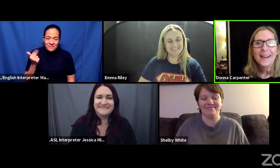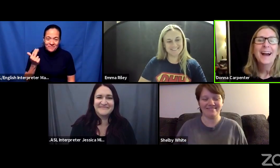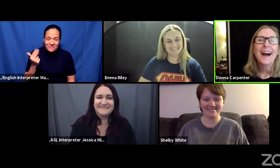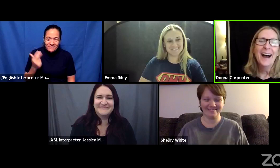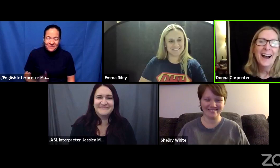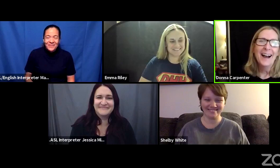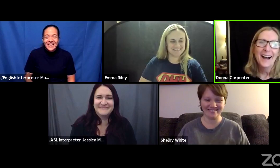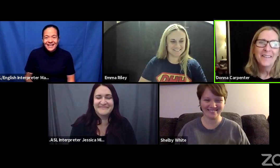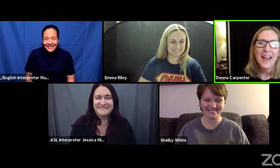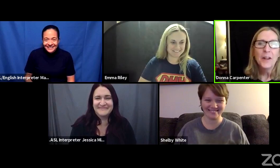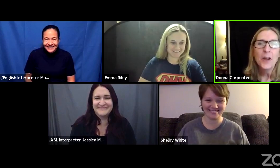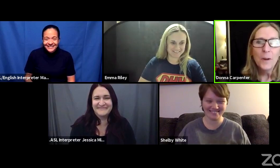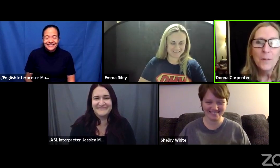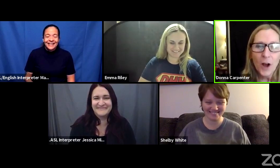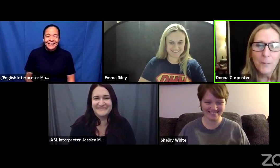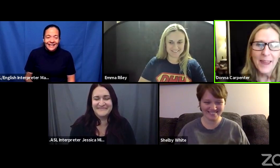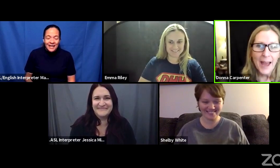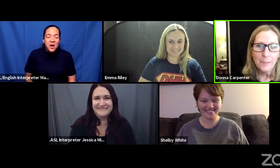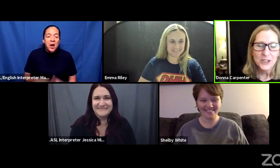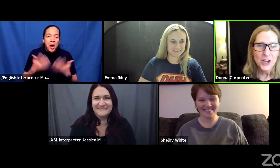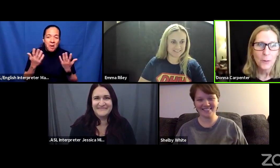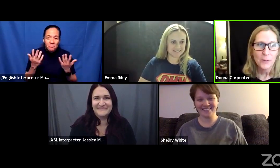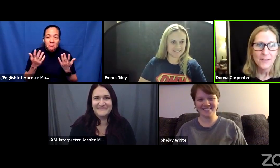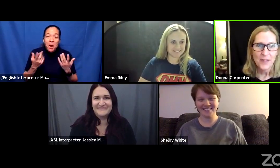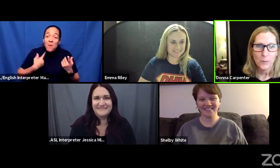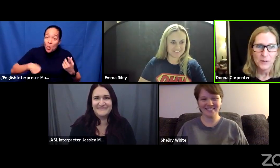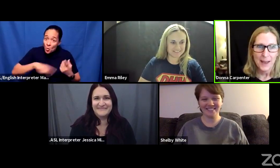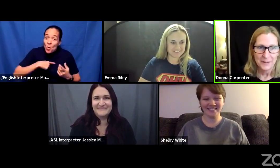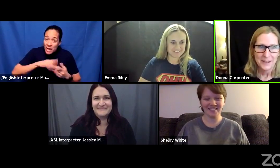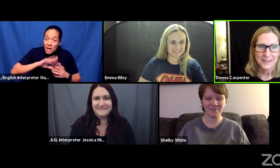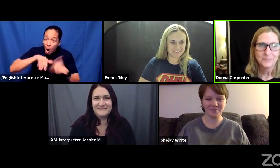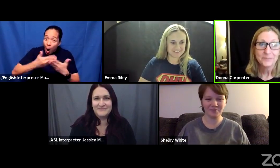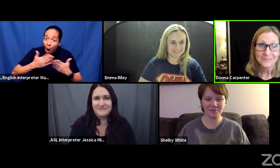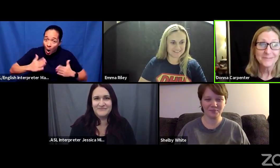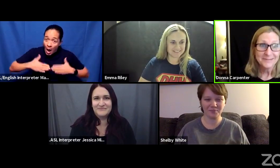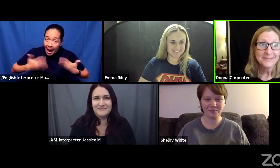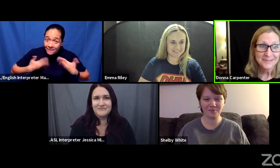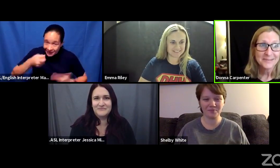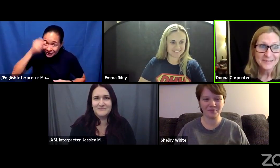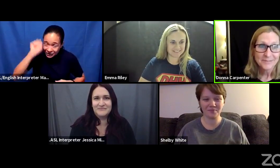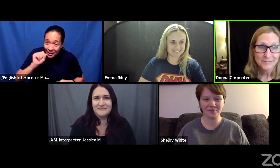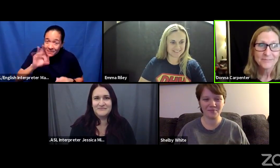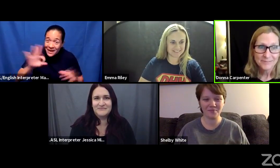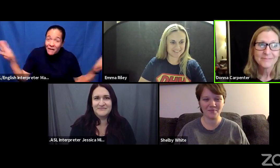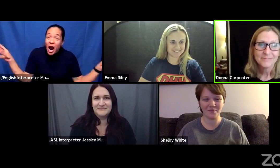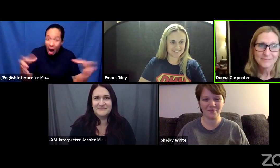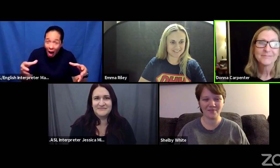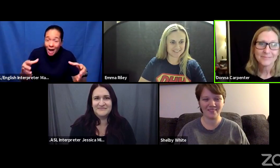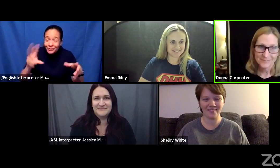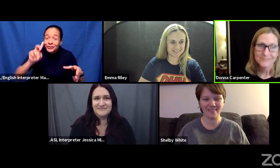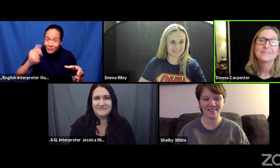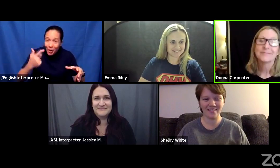So, no, we would all be happy, Shelby, if that was happening.